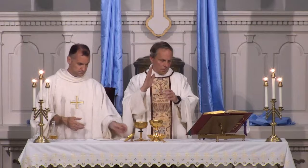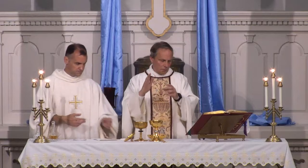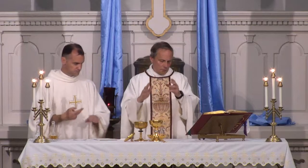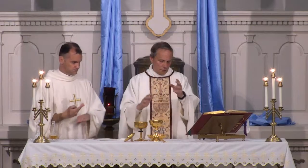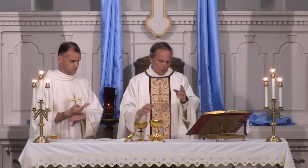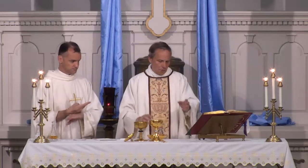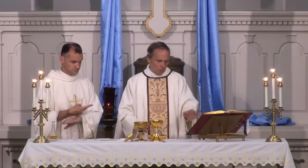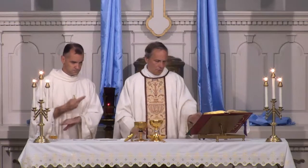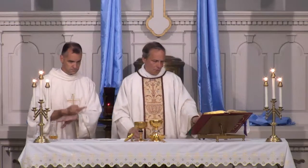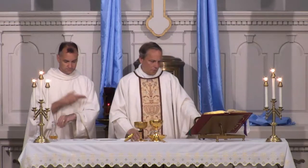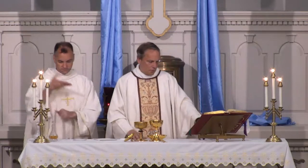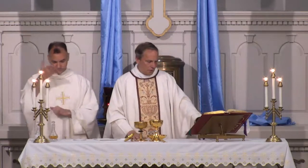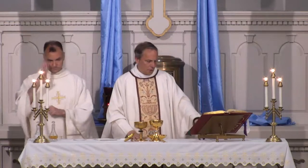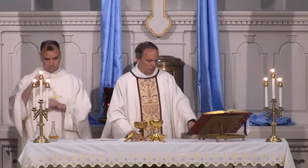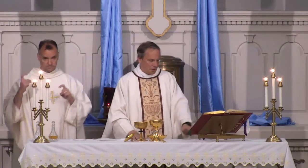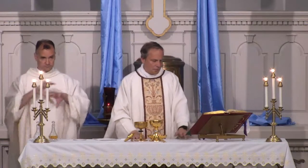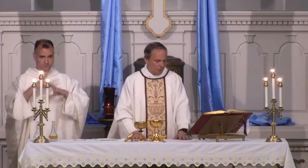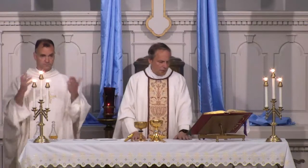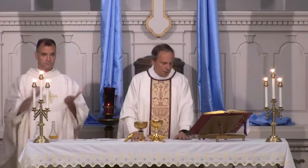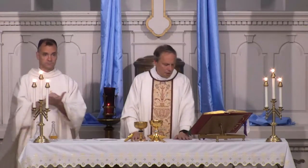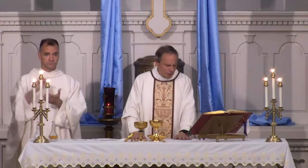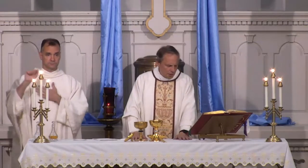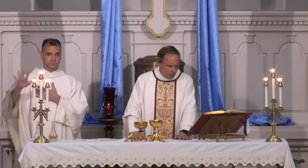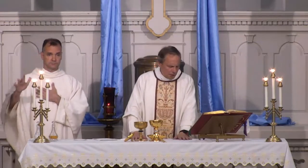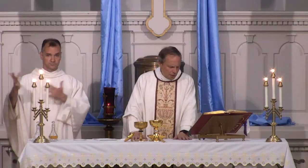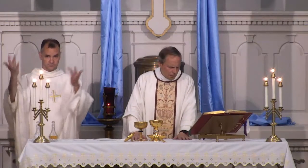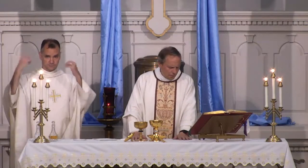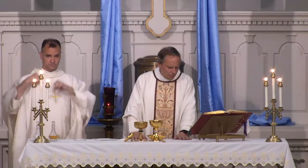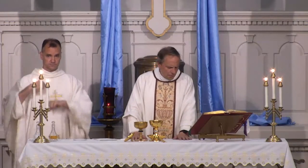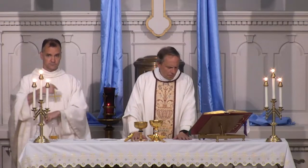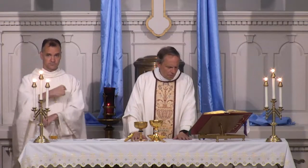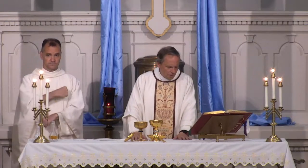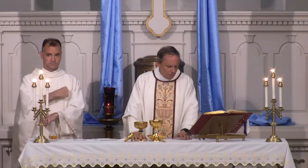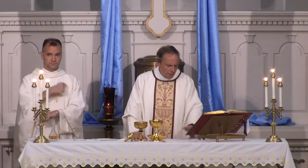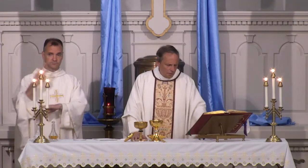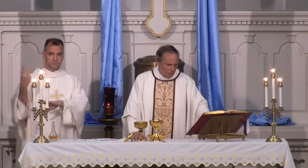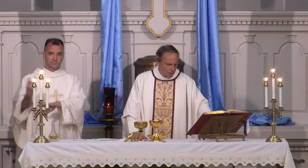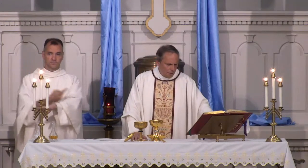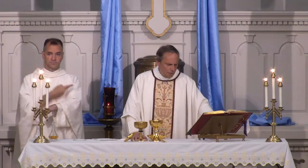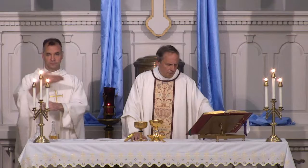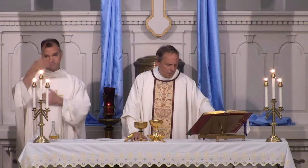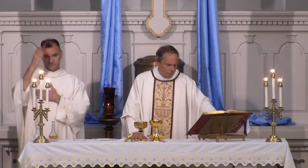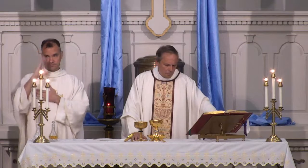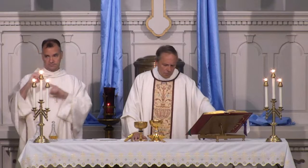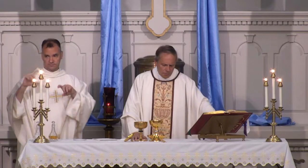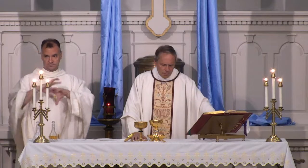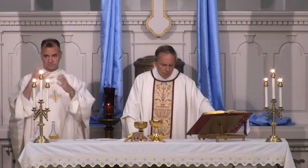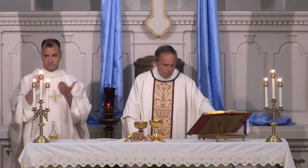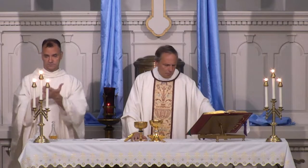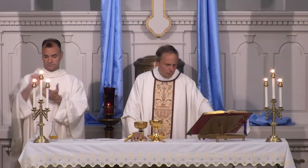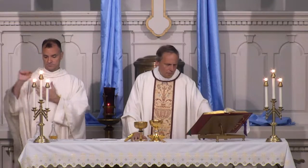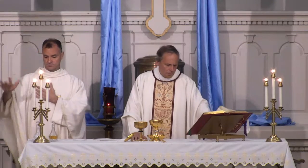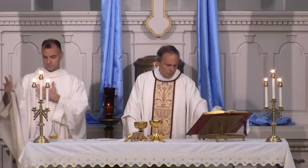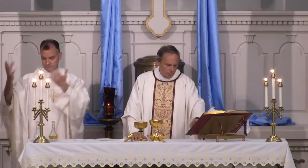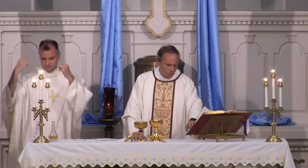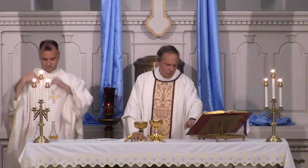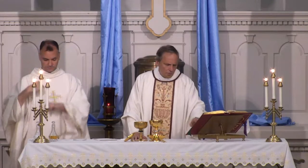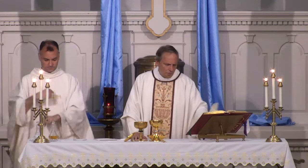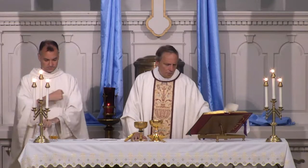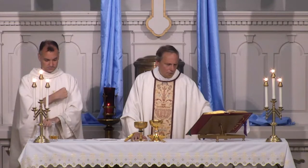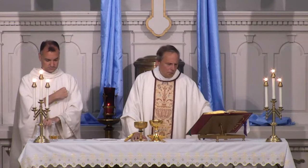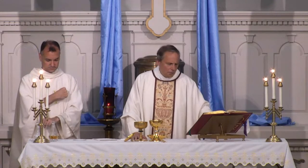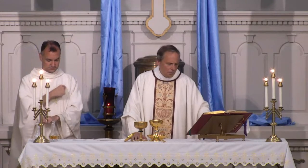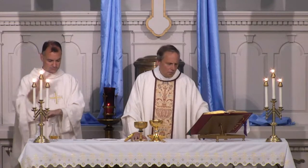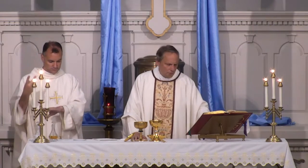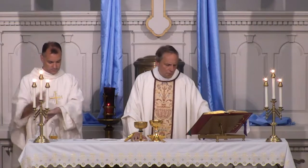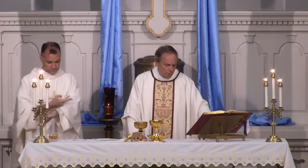Lamb of God, take away the sins of the world, have mercy on us. Lamb of God, you take away the sins